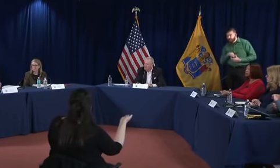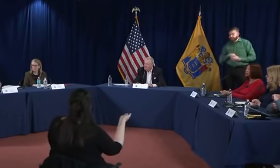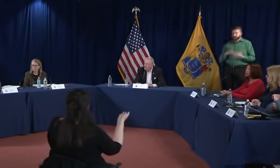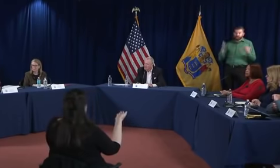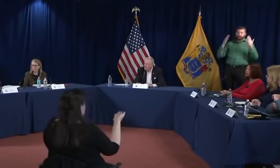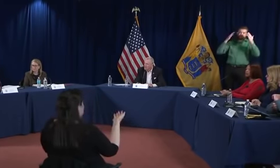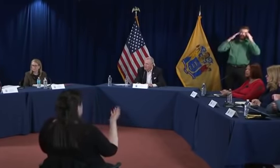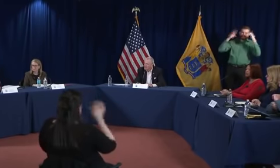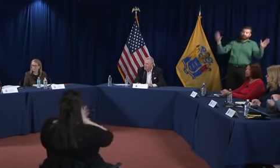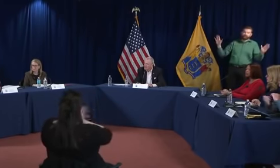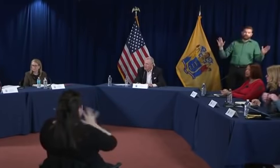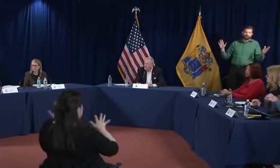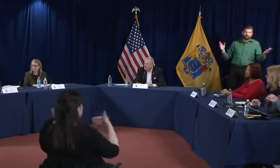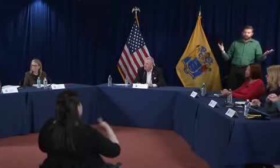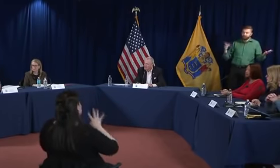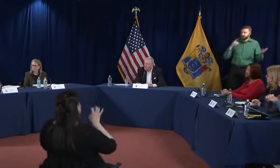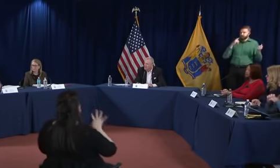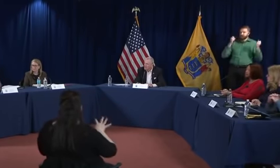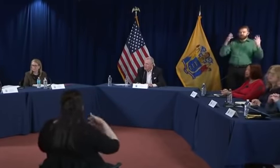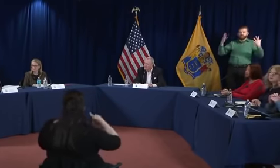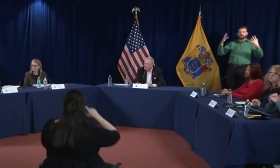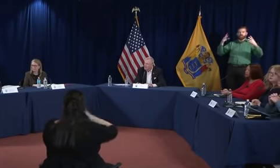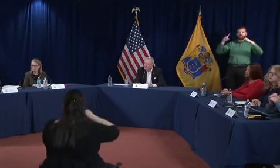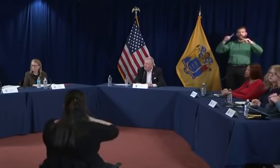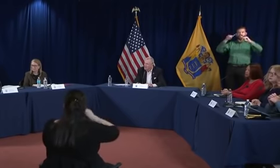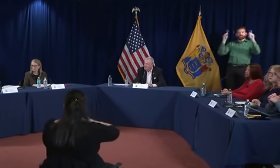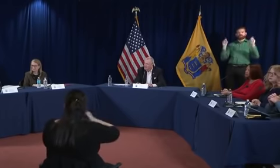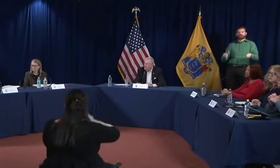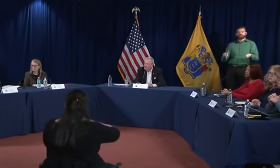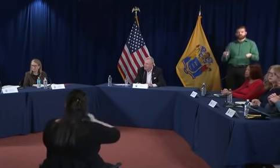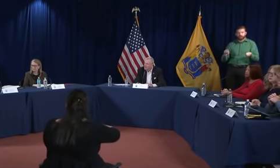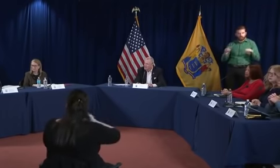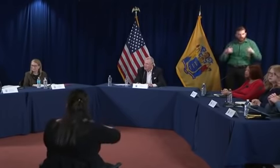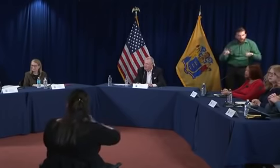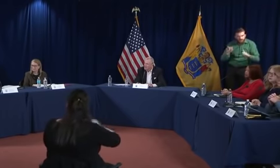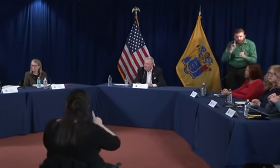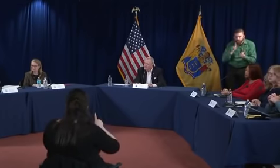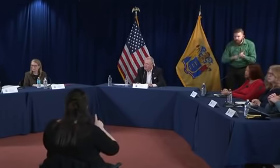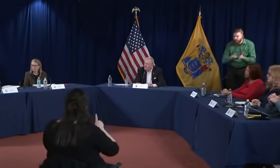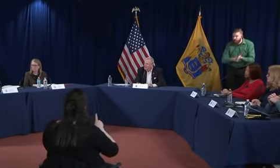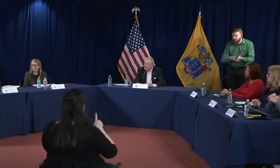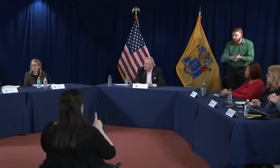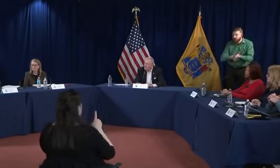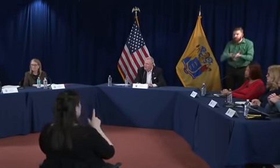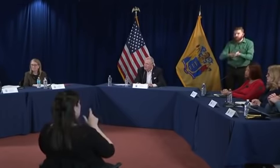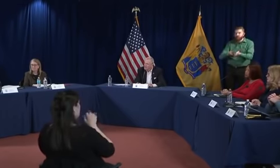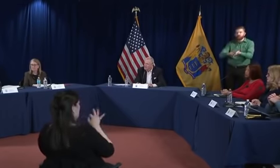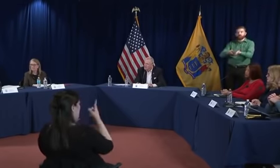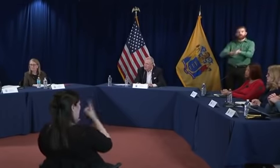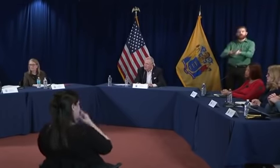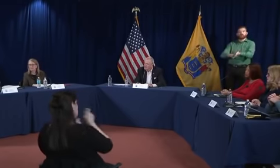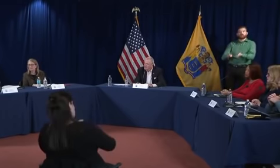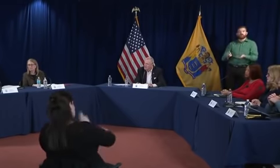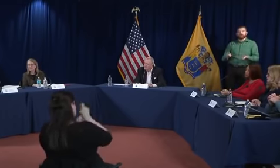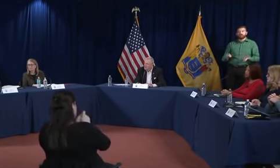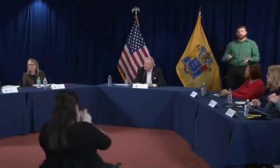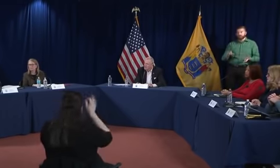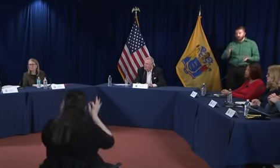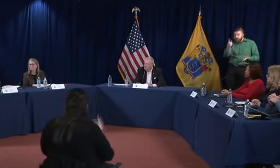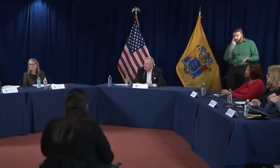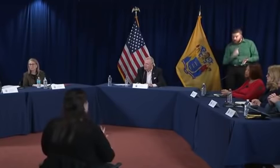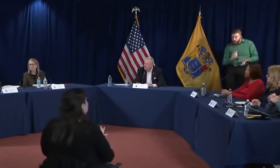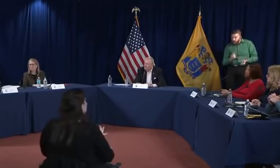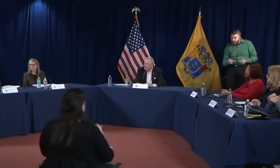infect other people or not. And certainly we think that you're less infectious. But if you ask me for a hard cutoff where I can say absolutely for sure